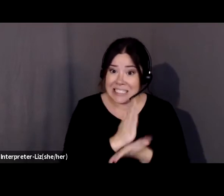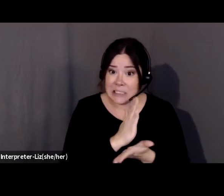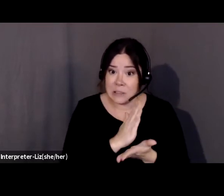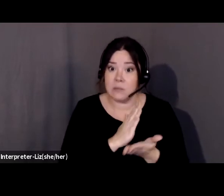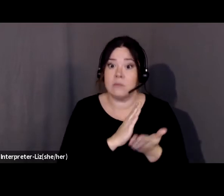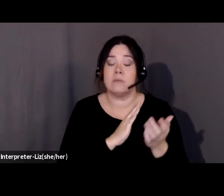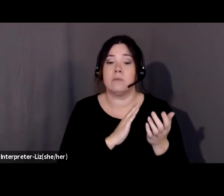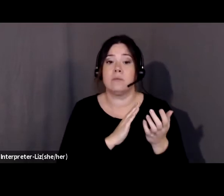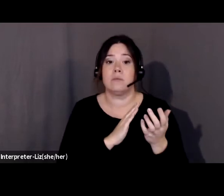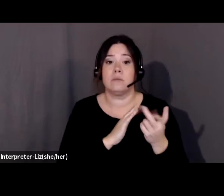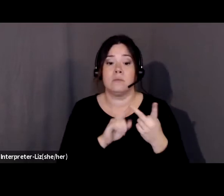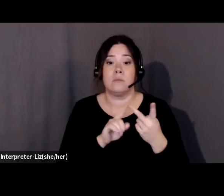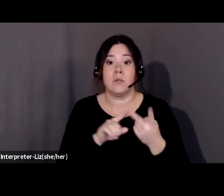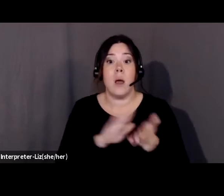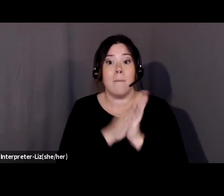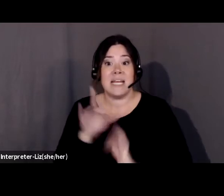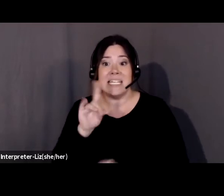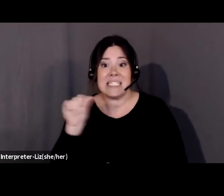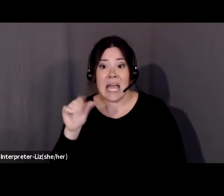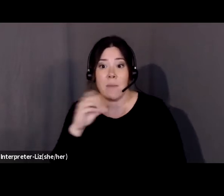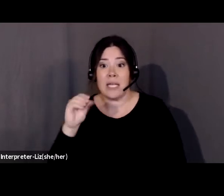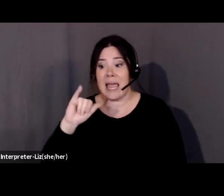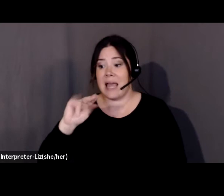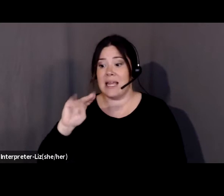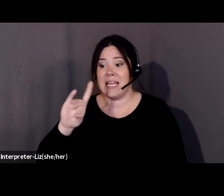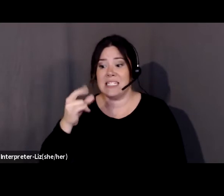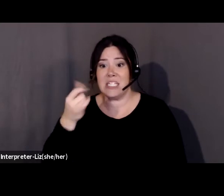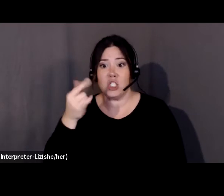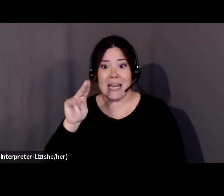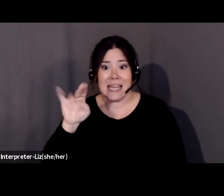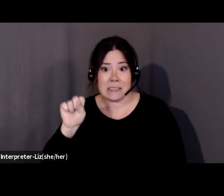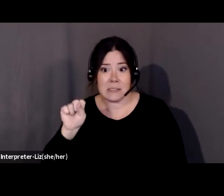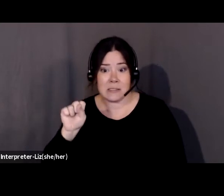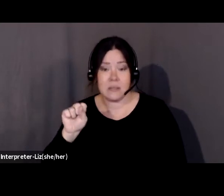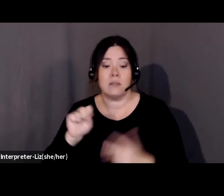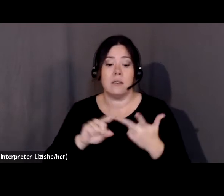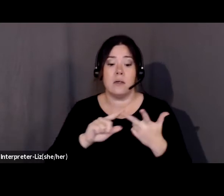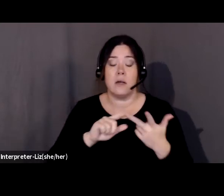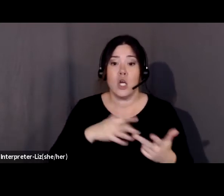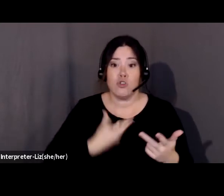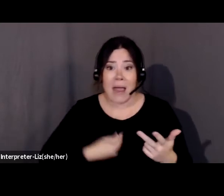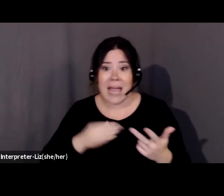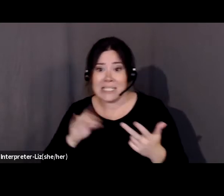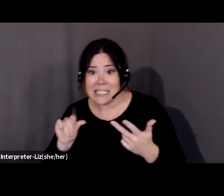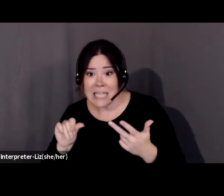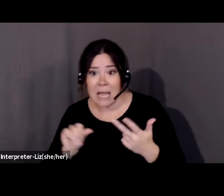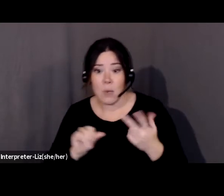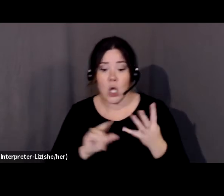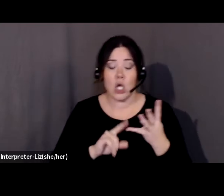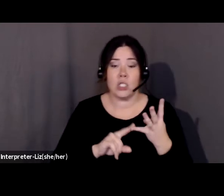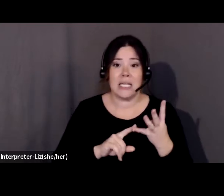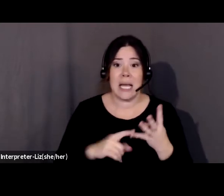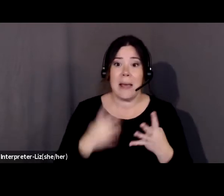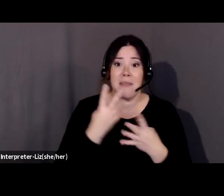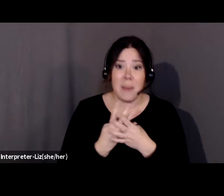being disabled and Indigenous on the podcast. We've talked about being trans and disabled. We've talked about the prison